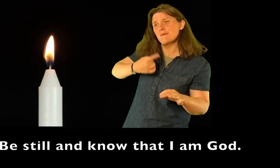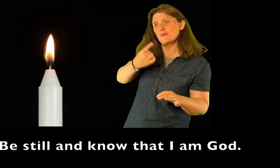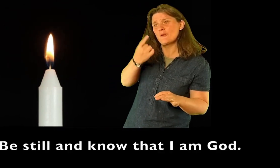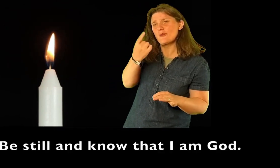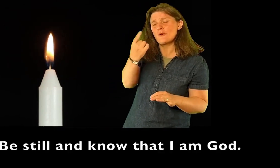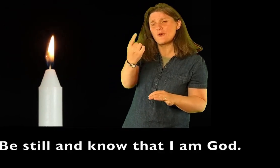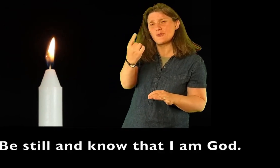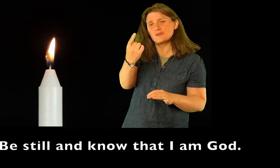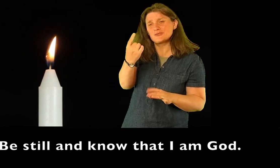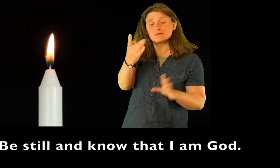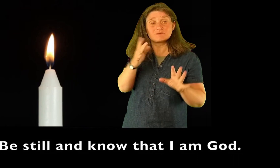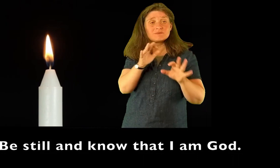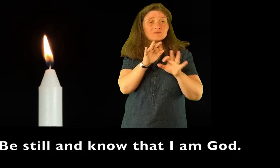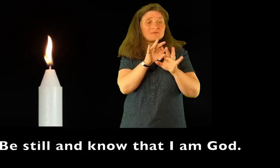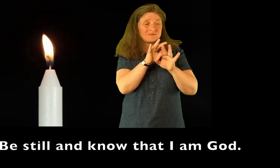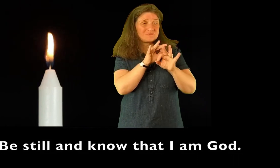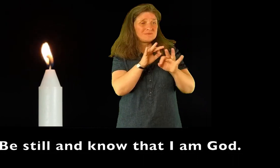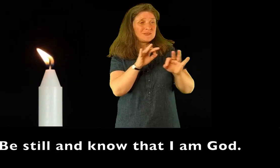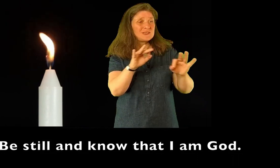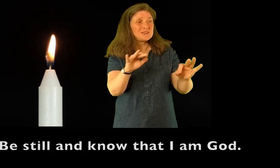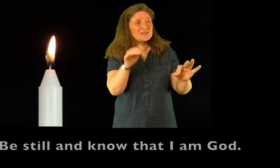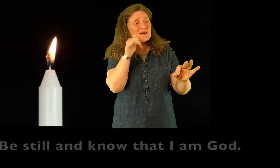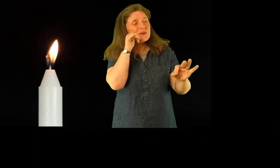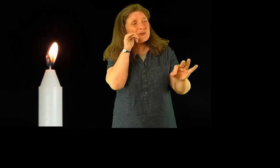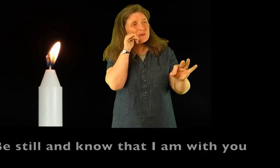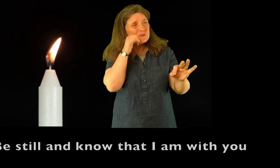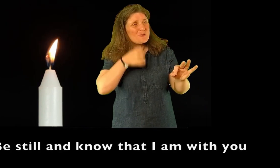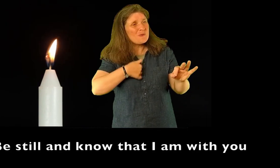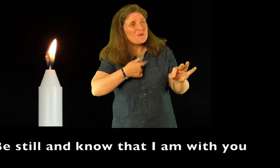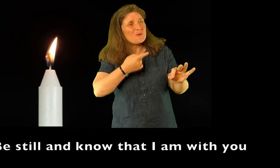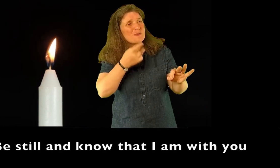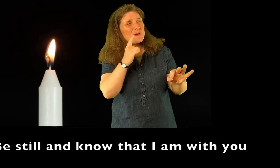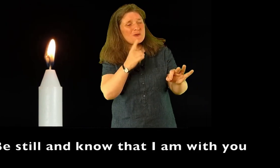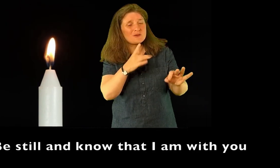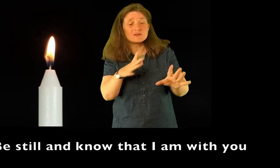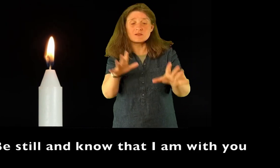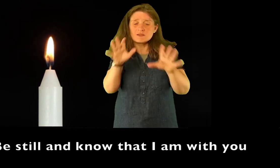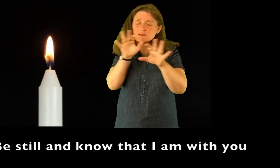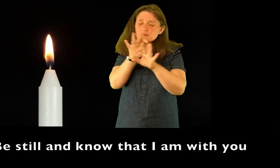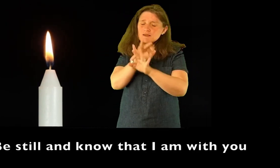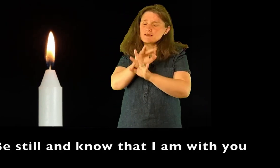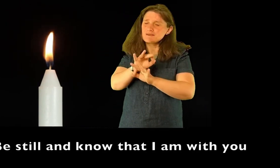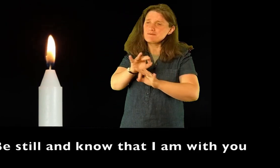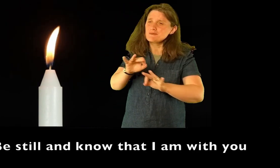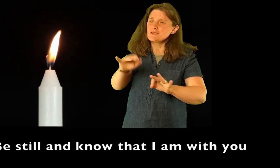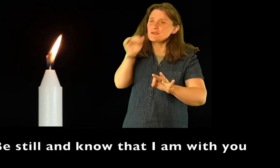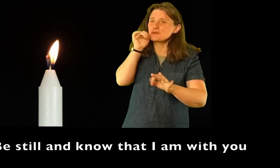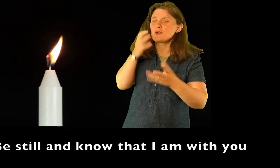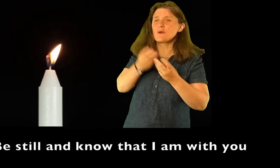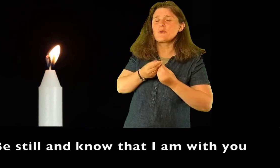with